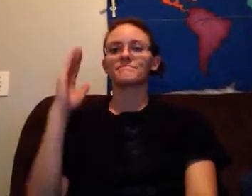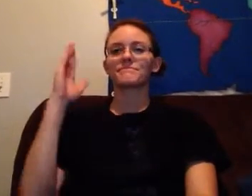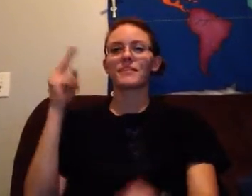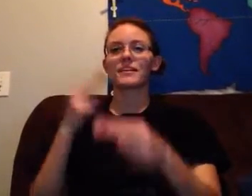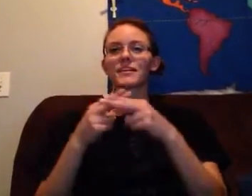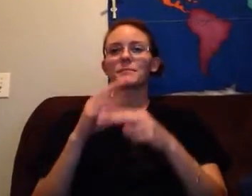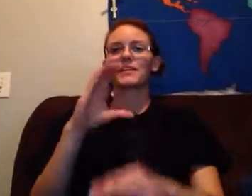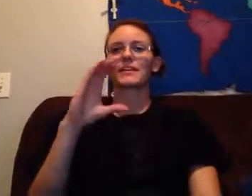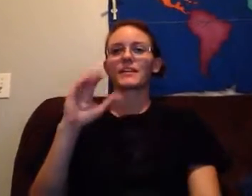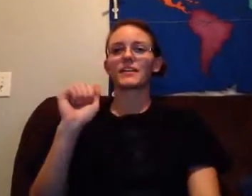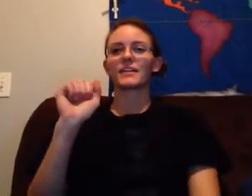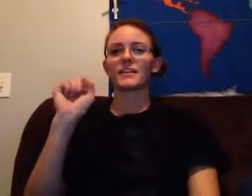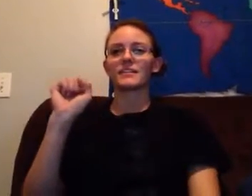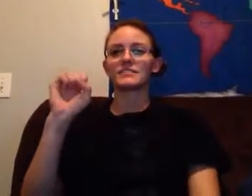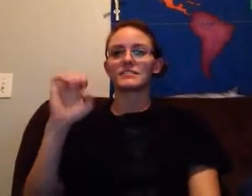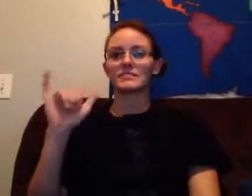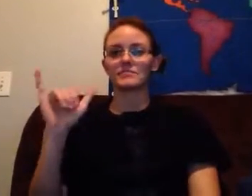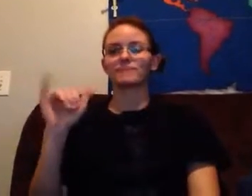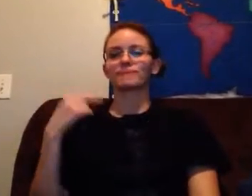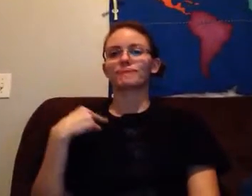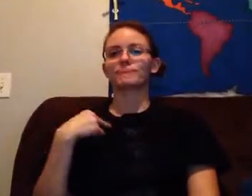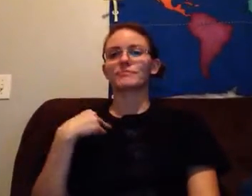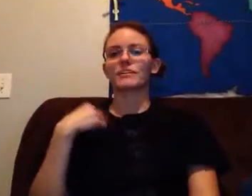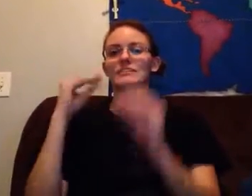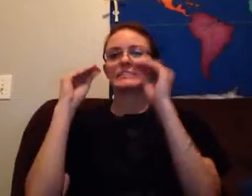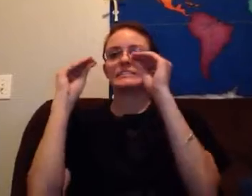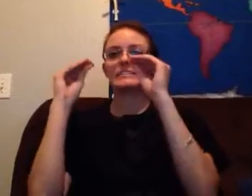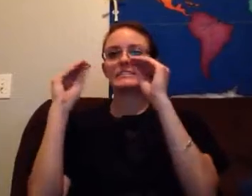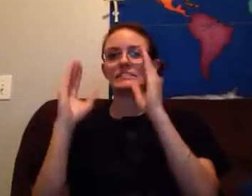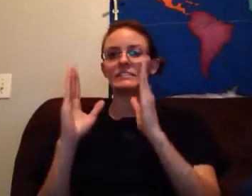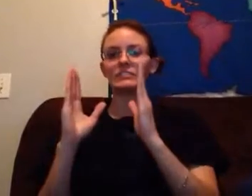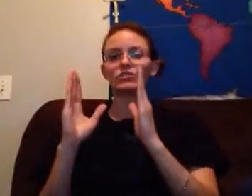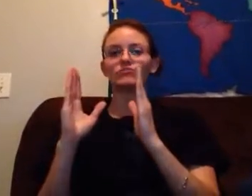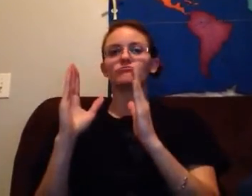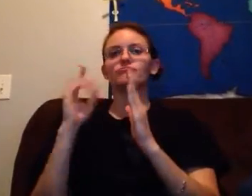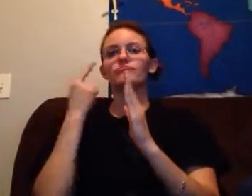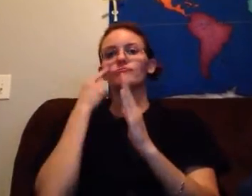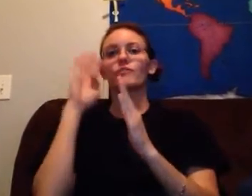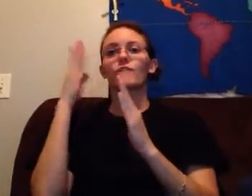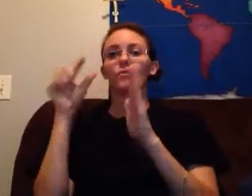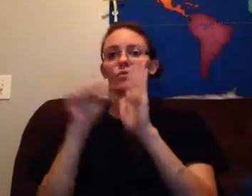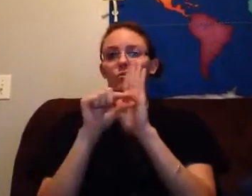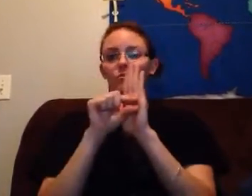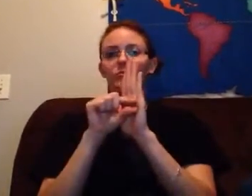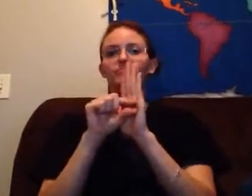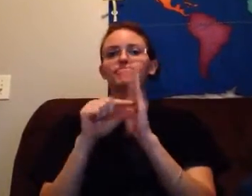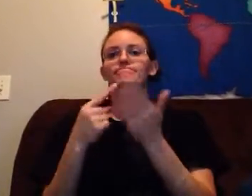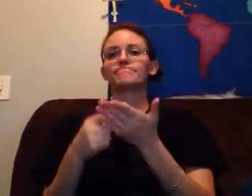Hi, I'm Casey Johnson. I'm a 4th grade math teacher, and today we're going to be talking about equivalent fraction lessons for 5th